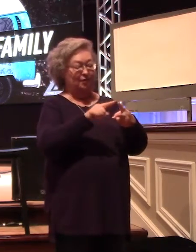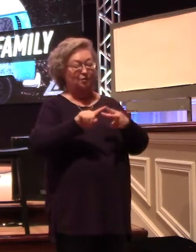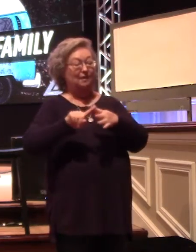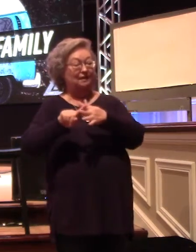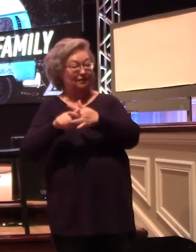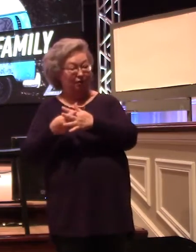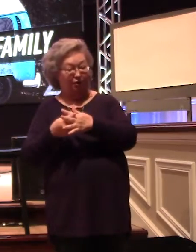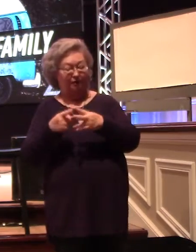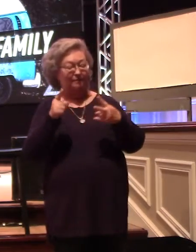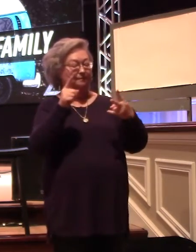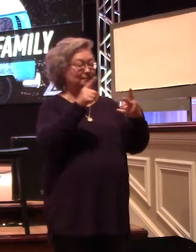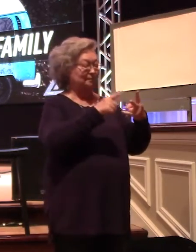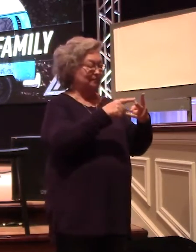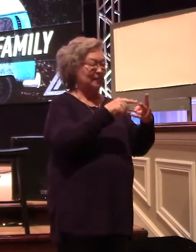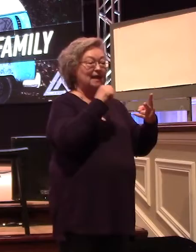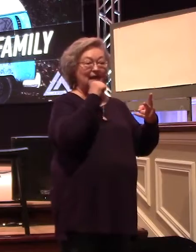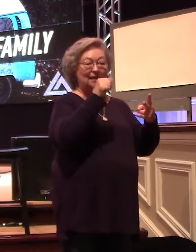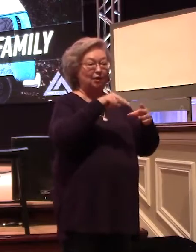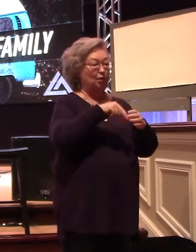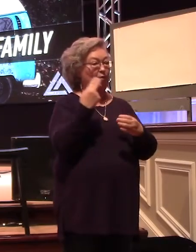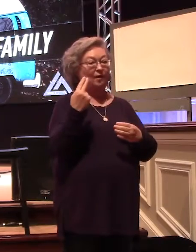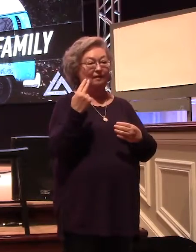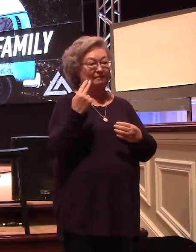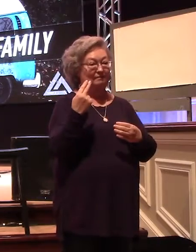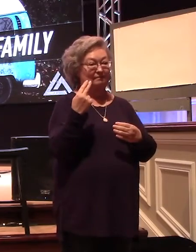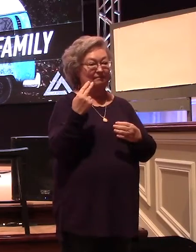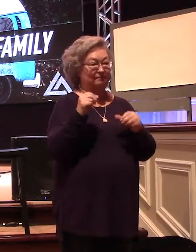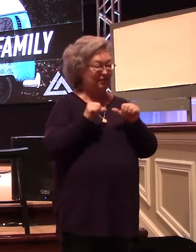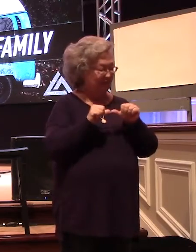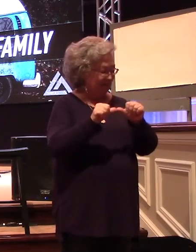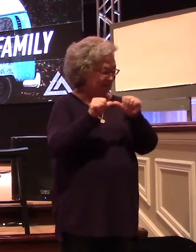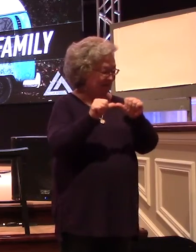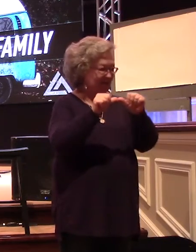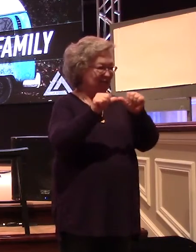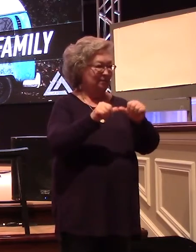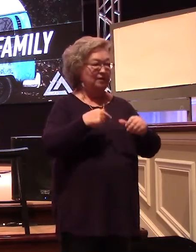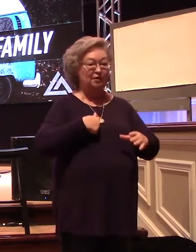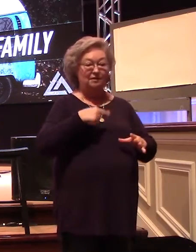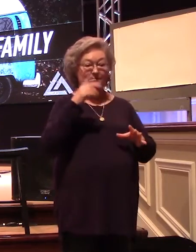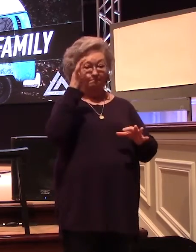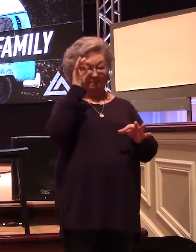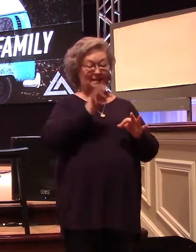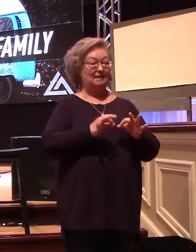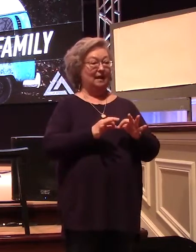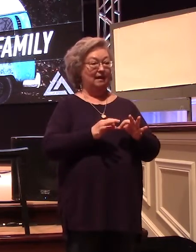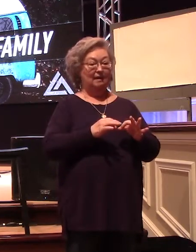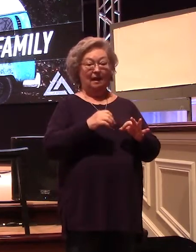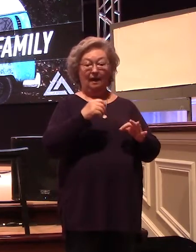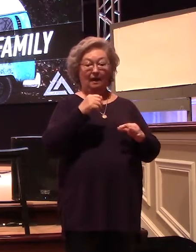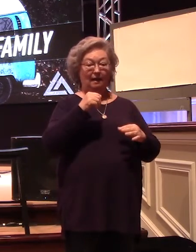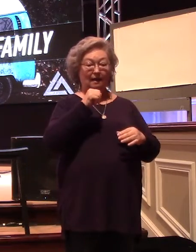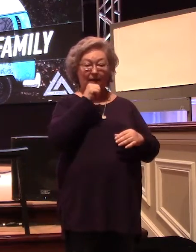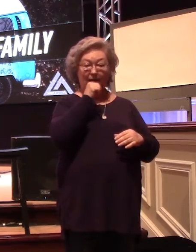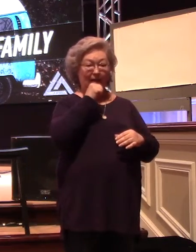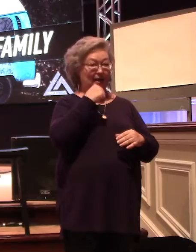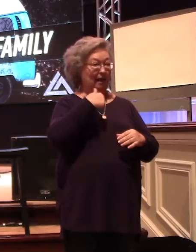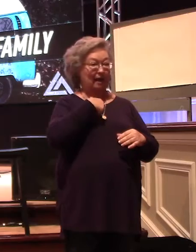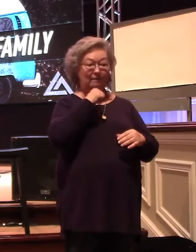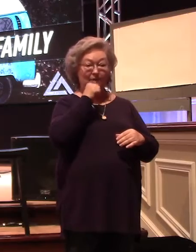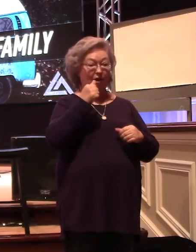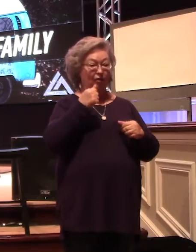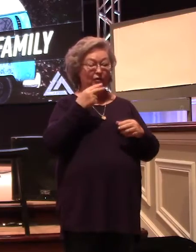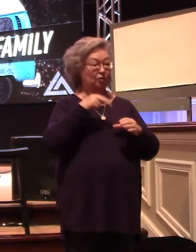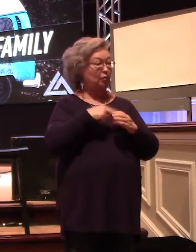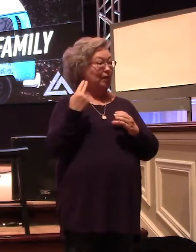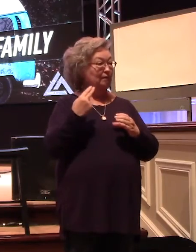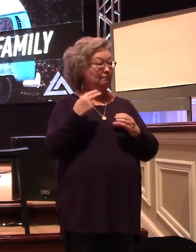can pray with your wife. And the second thing is, just determine that you're not going to quit. You're not going to give up. I think one of the